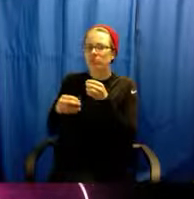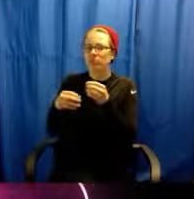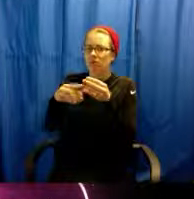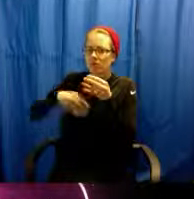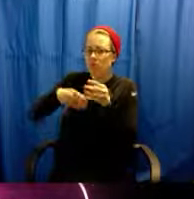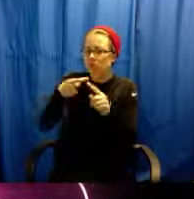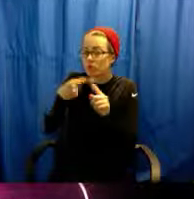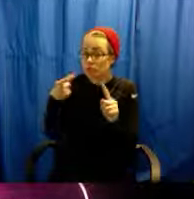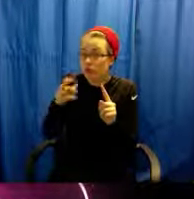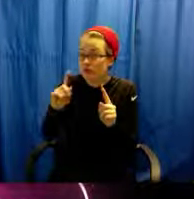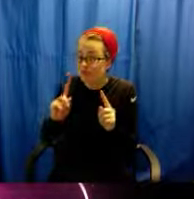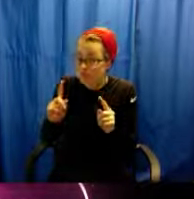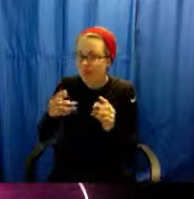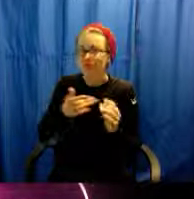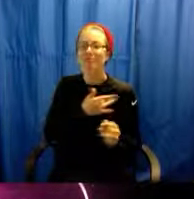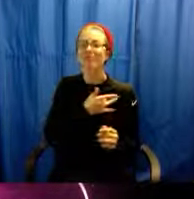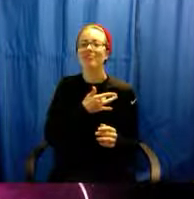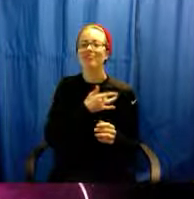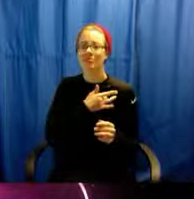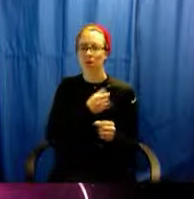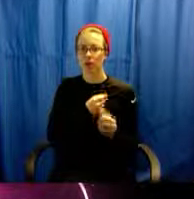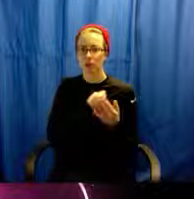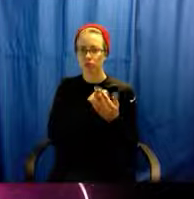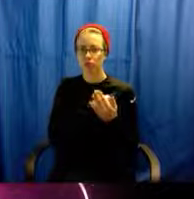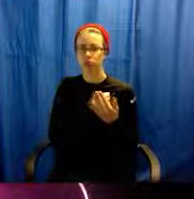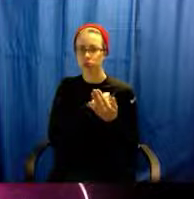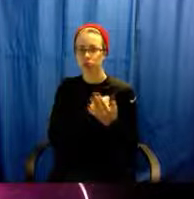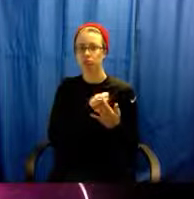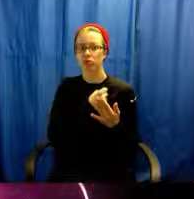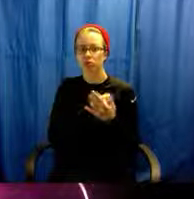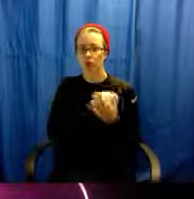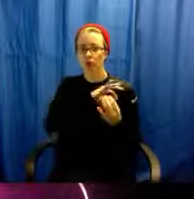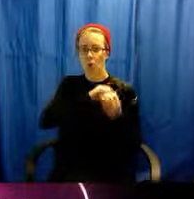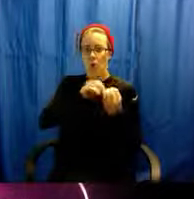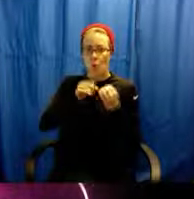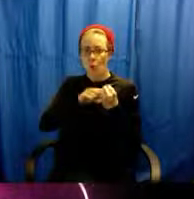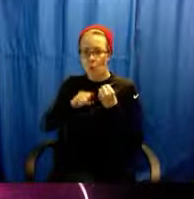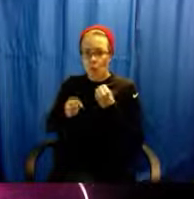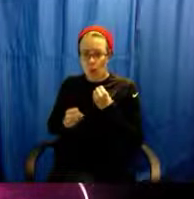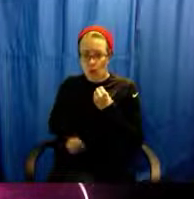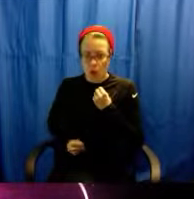The blood pressure gradually decreases as blood flows into capillaries.